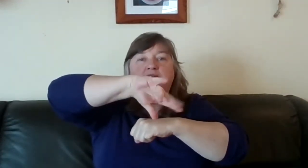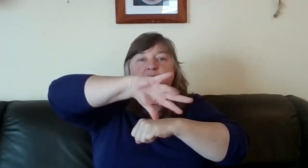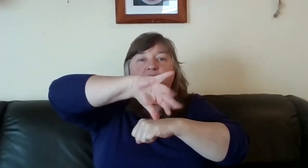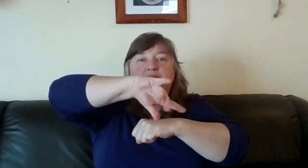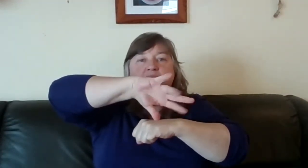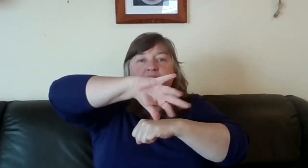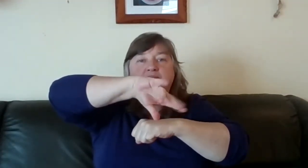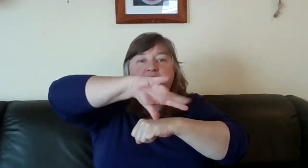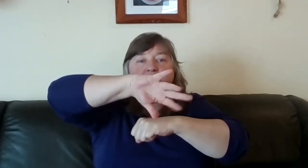top.